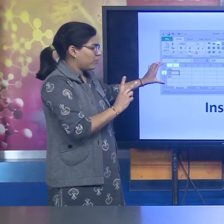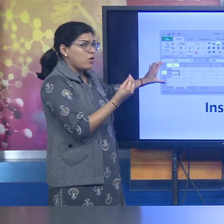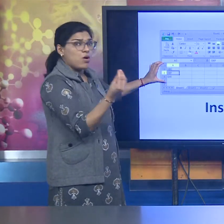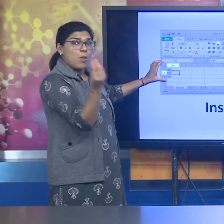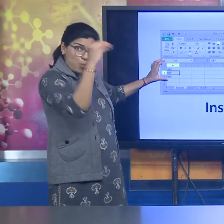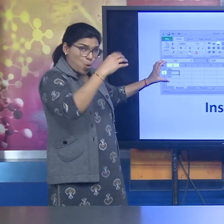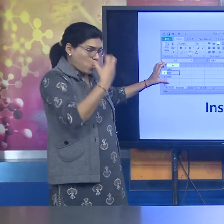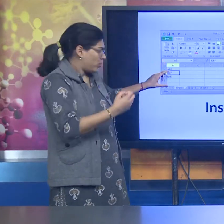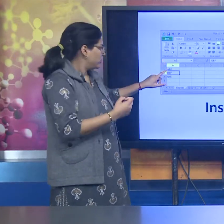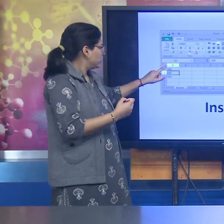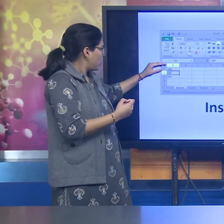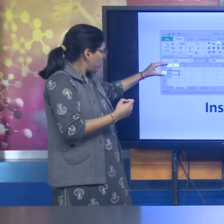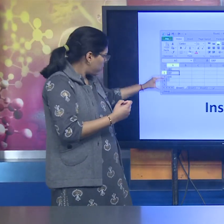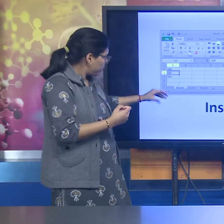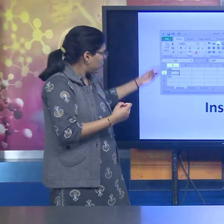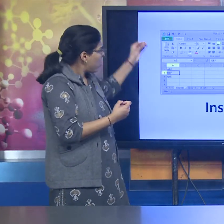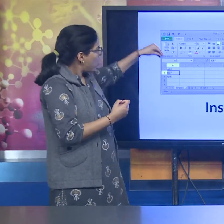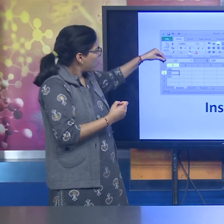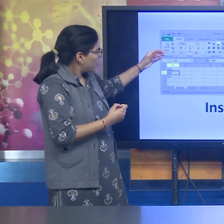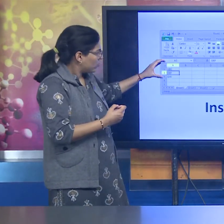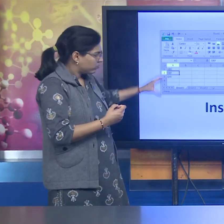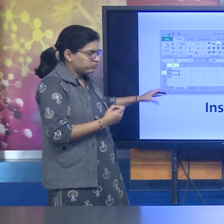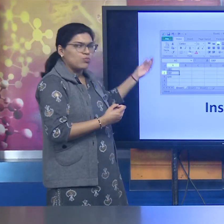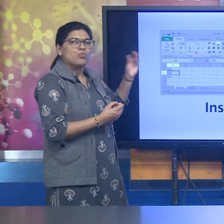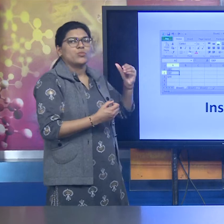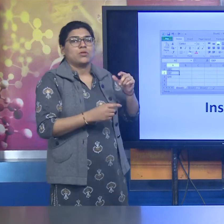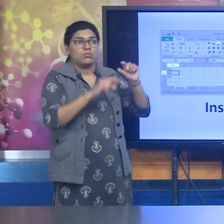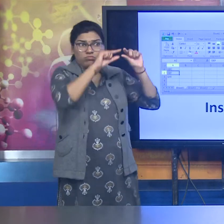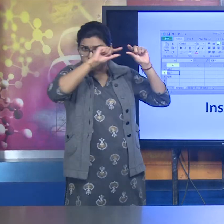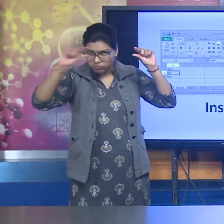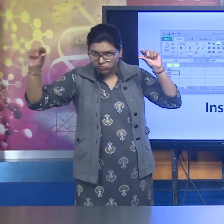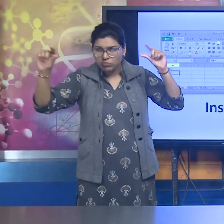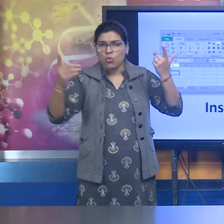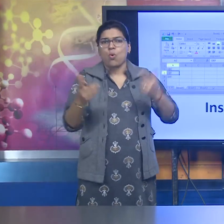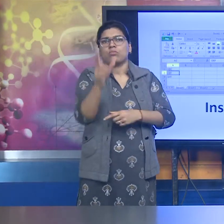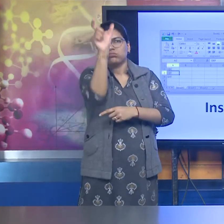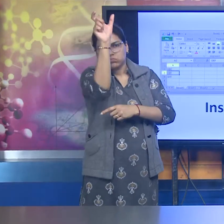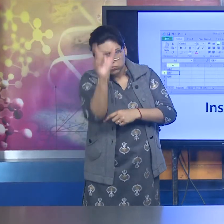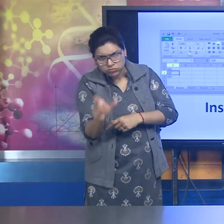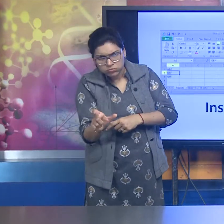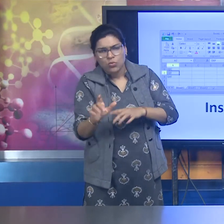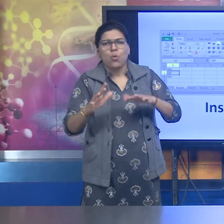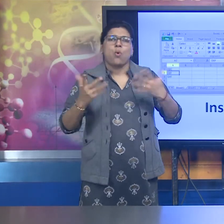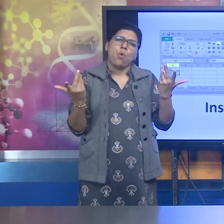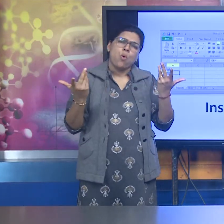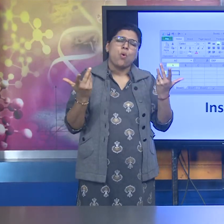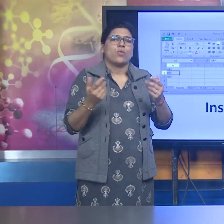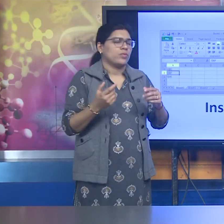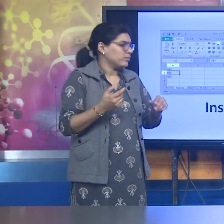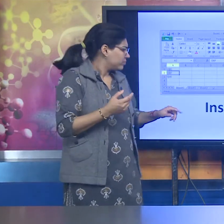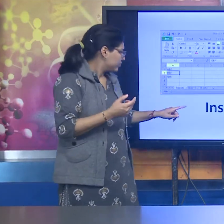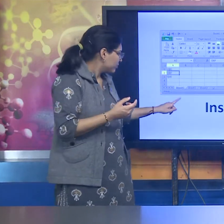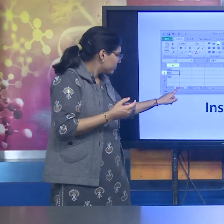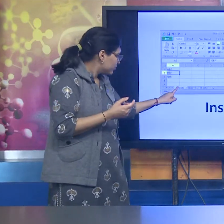It is possible to put more data in an worksheet vertically